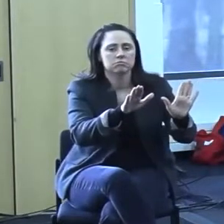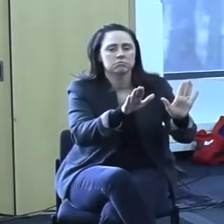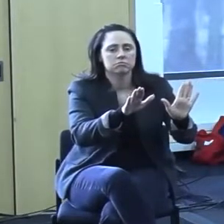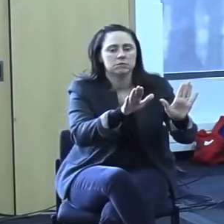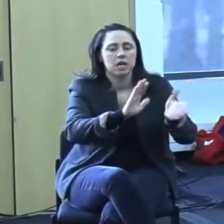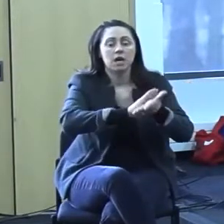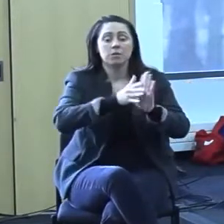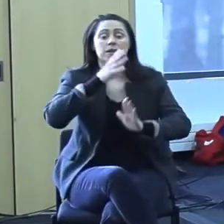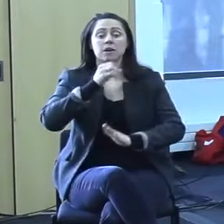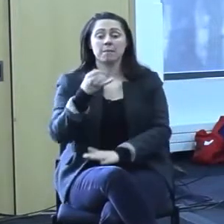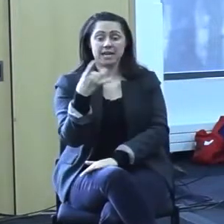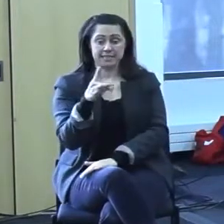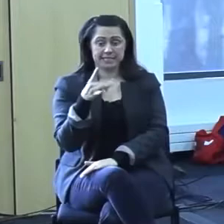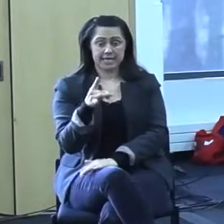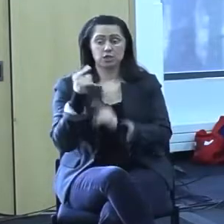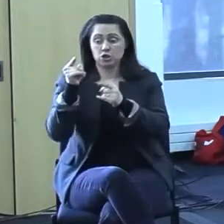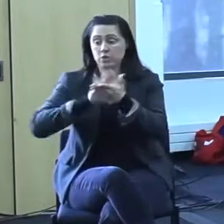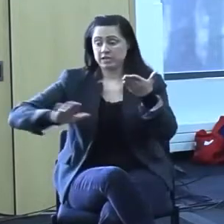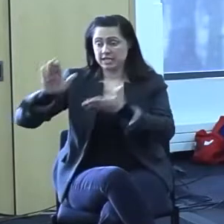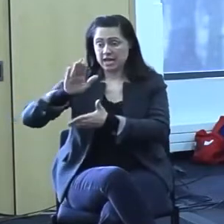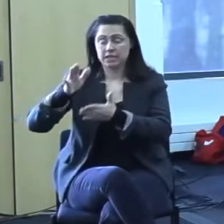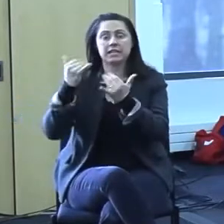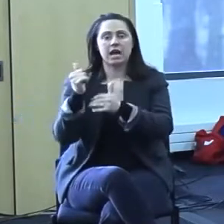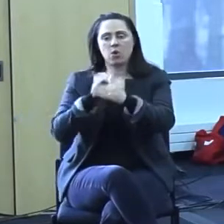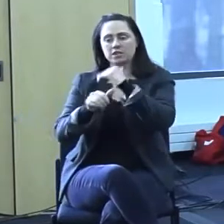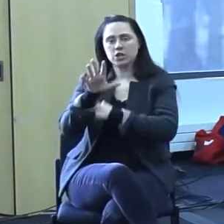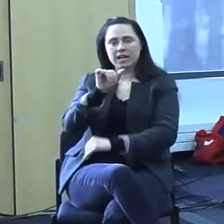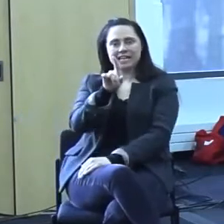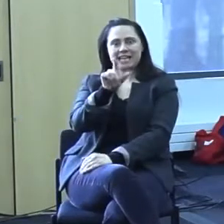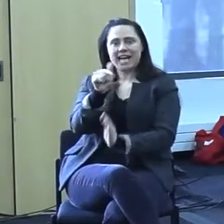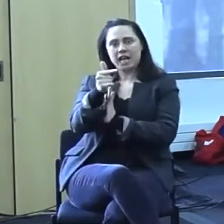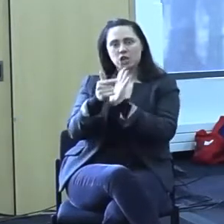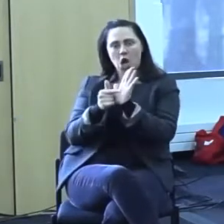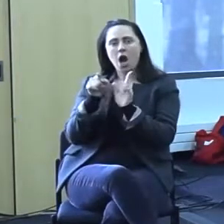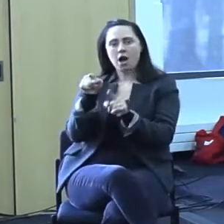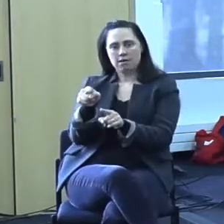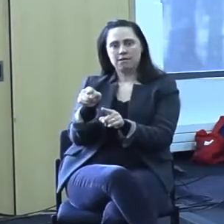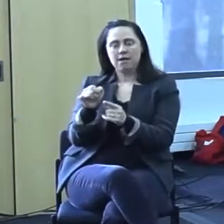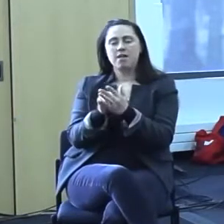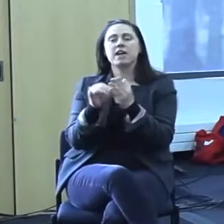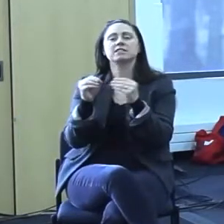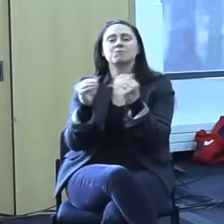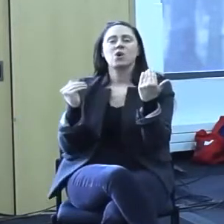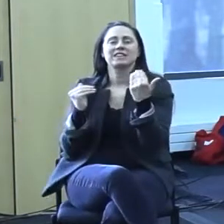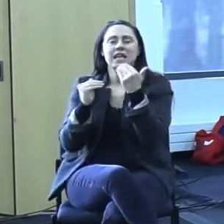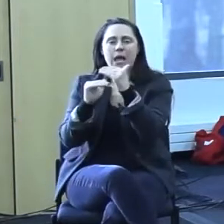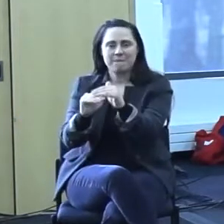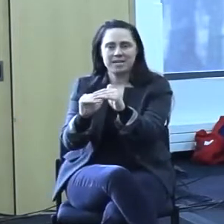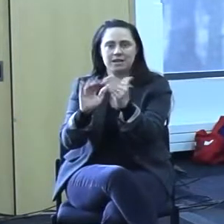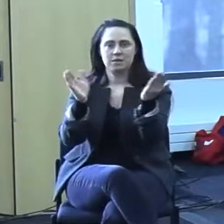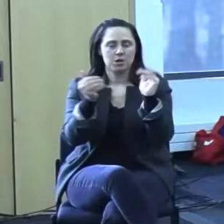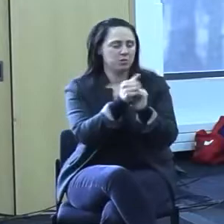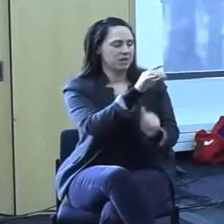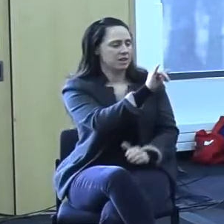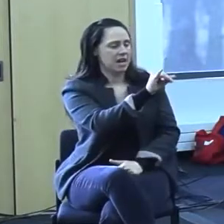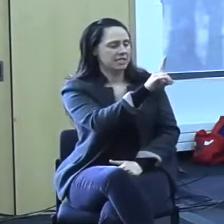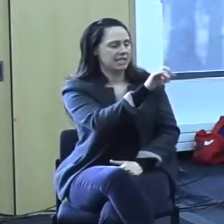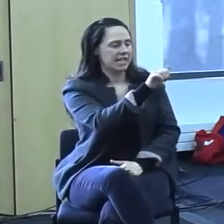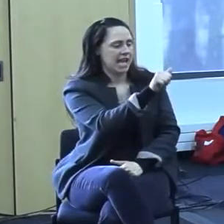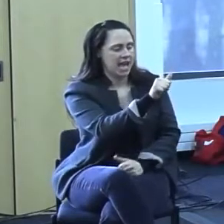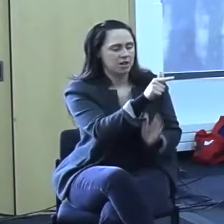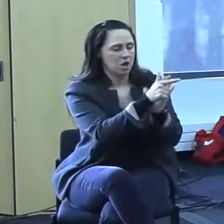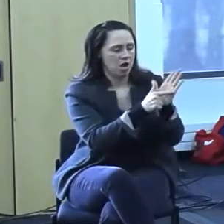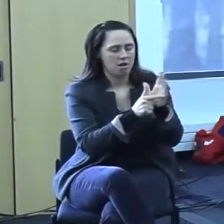turn 18 and you come to higher ed, you now function under ADA law, and it is far more limiting than the IDEA law. It